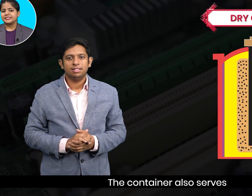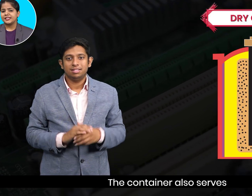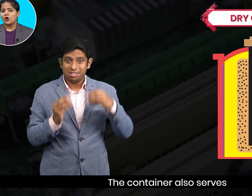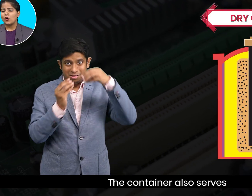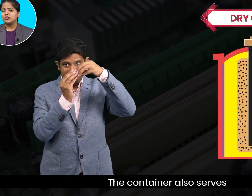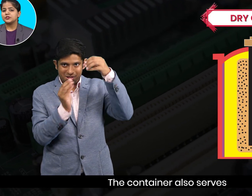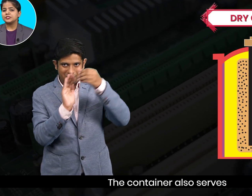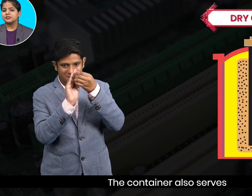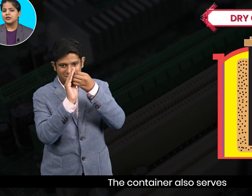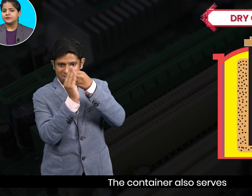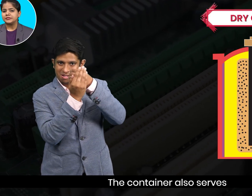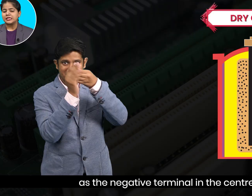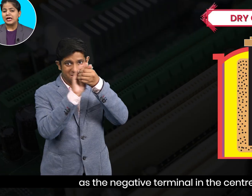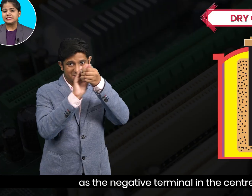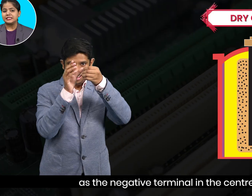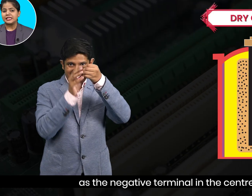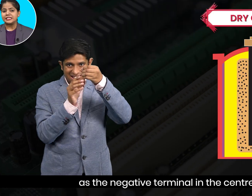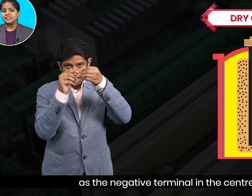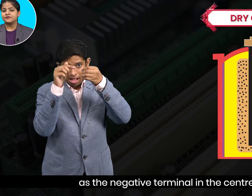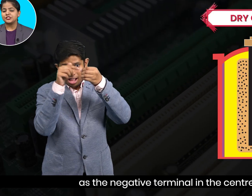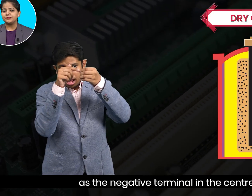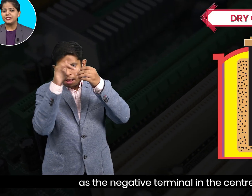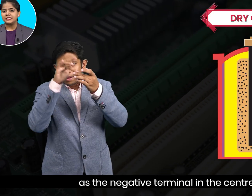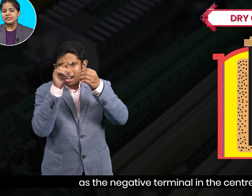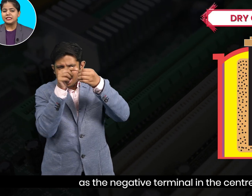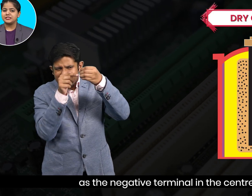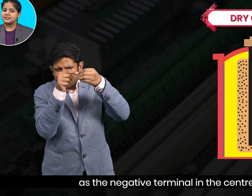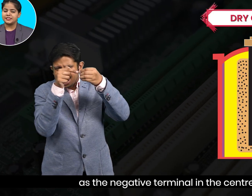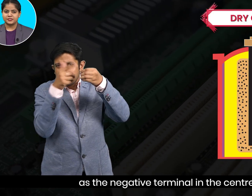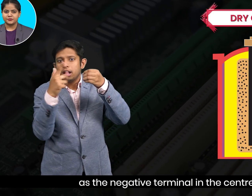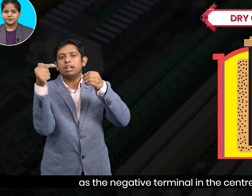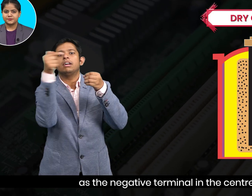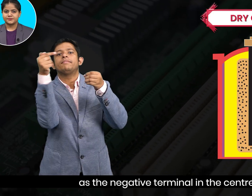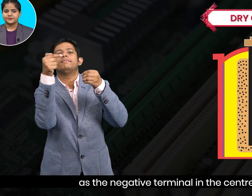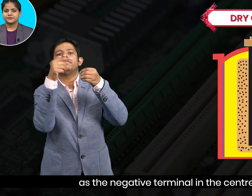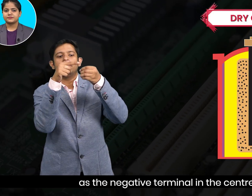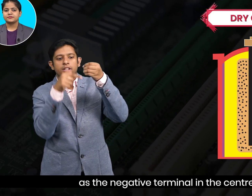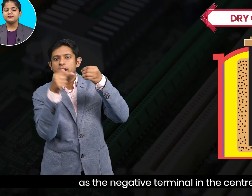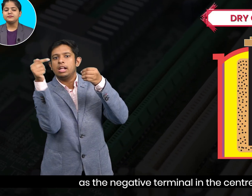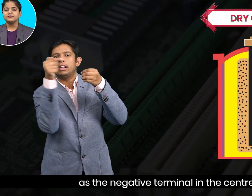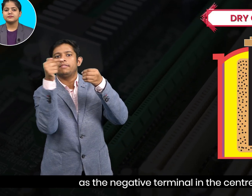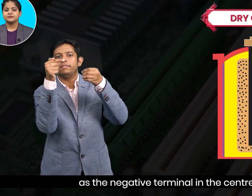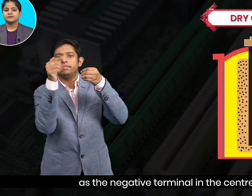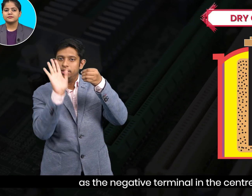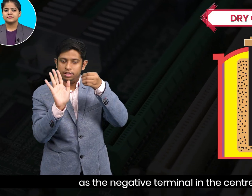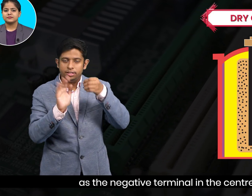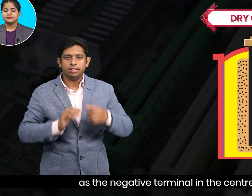The container also serves as the negative terminal in the center.